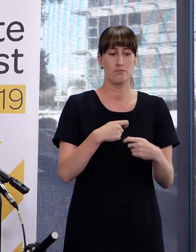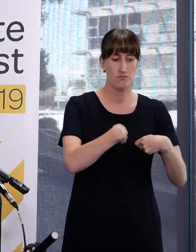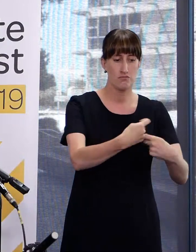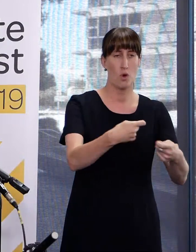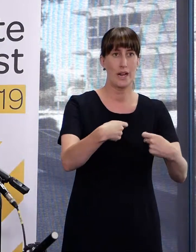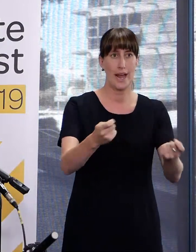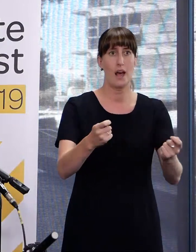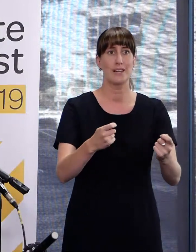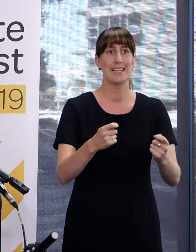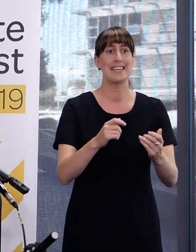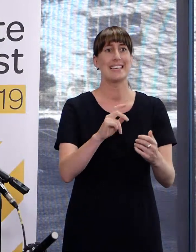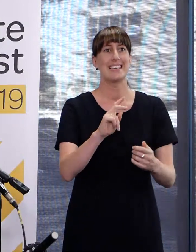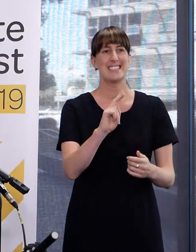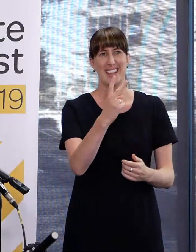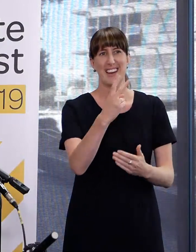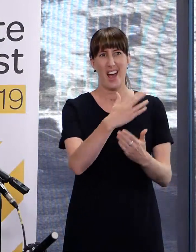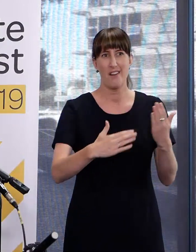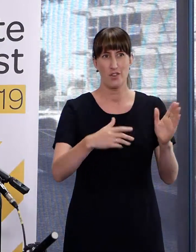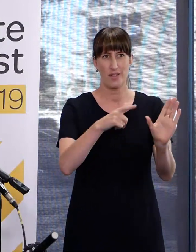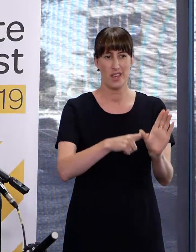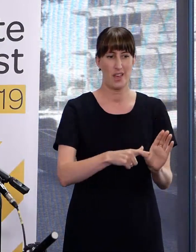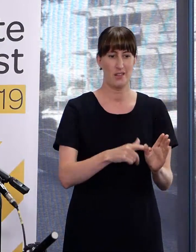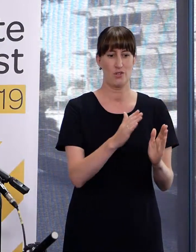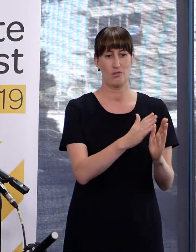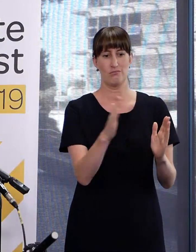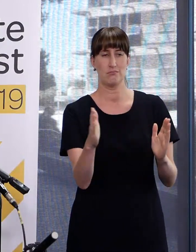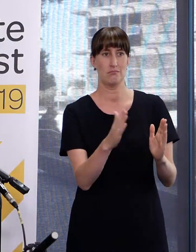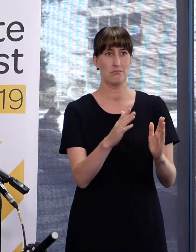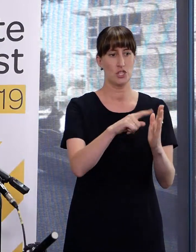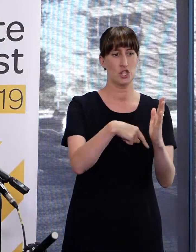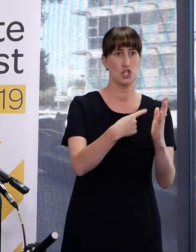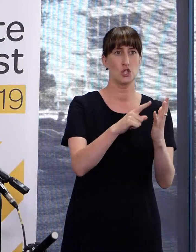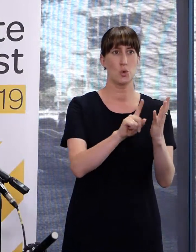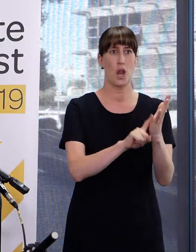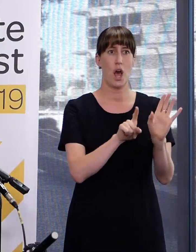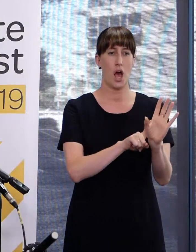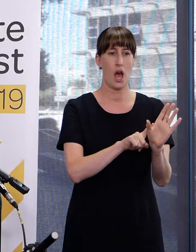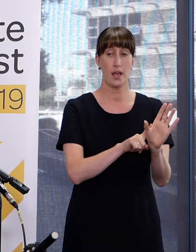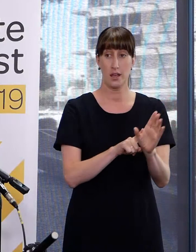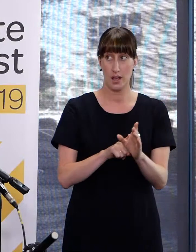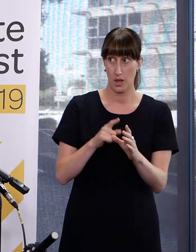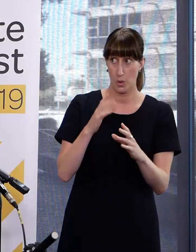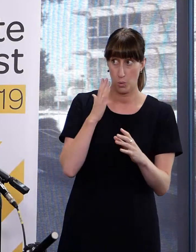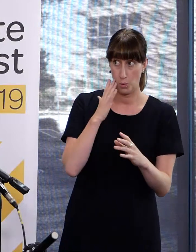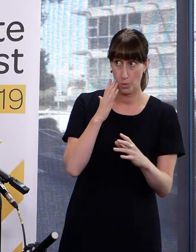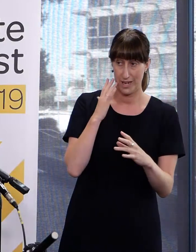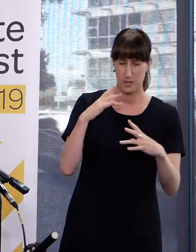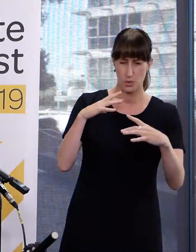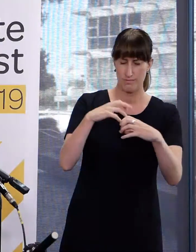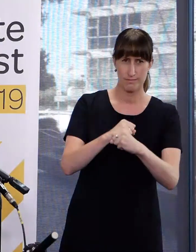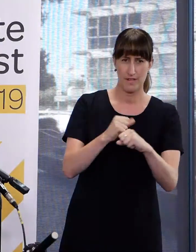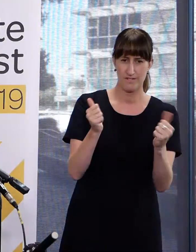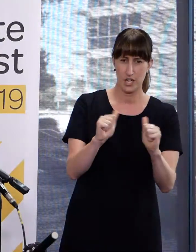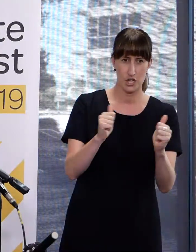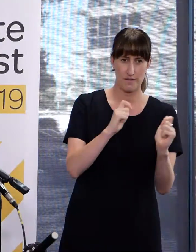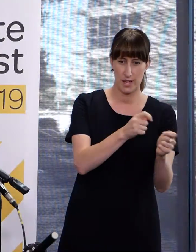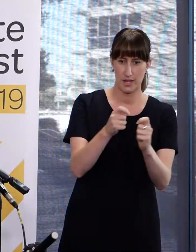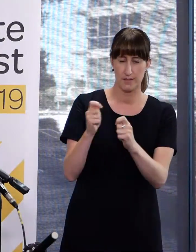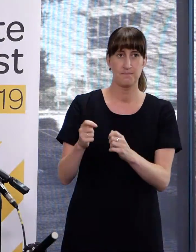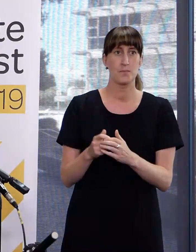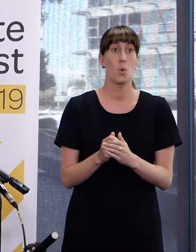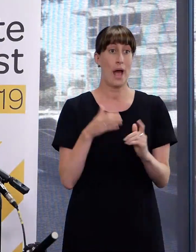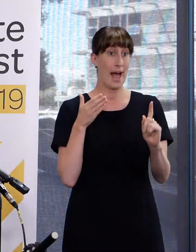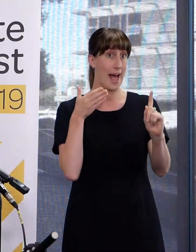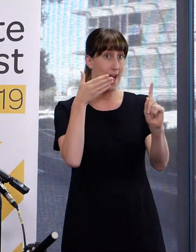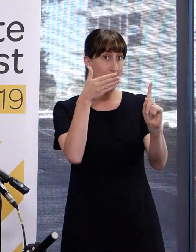second half of this year, so from the third quarter. And ending roughly? Well, our aim would be to have had every New Zealander able to